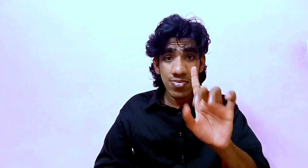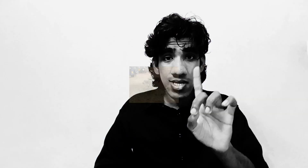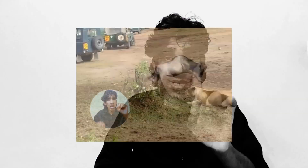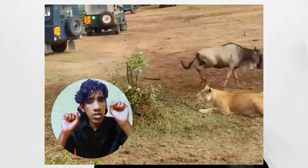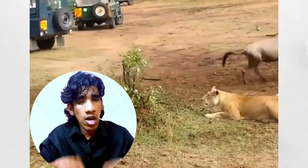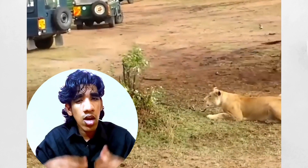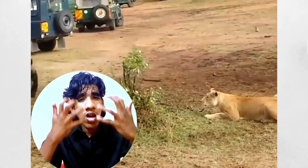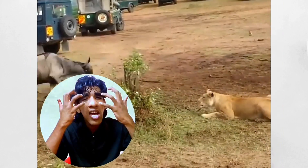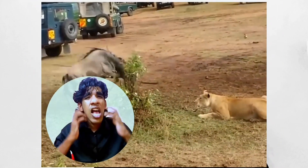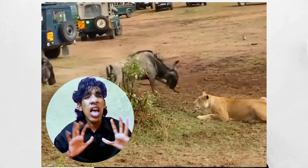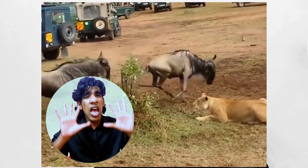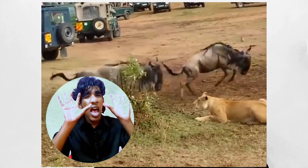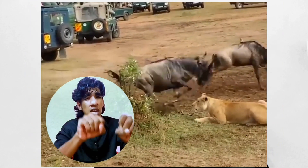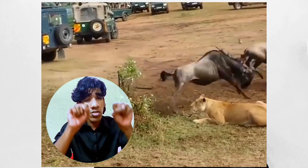But occasionally,